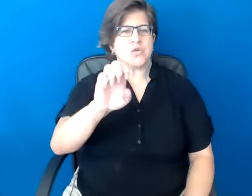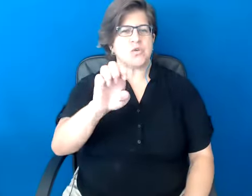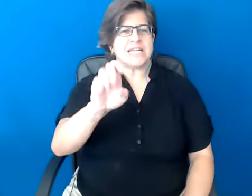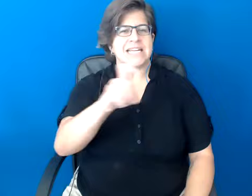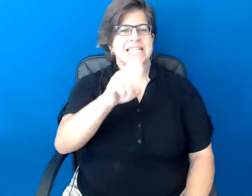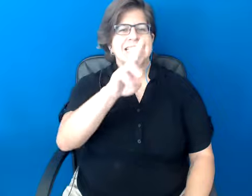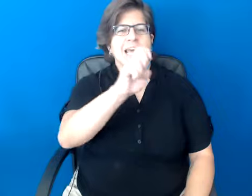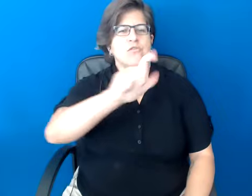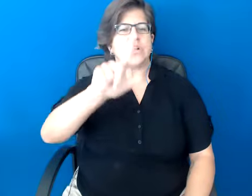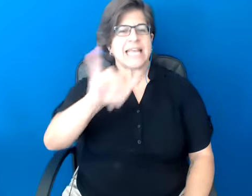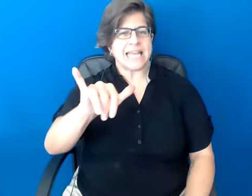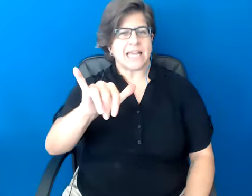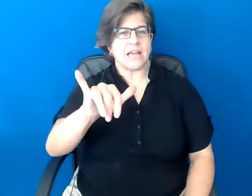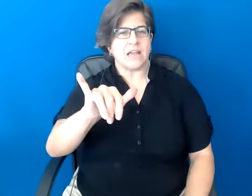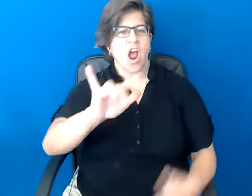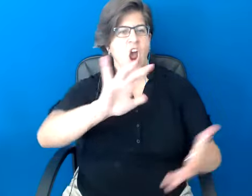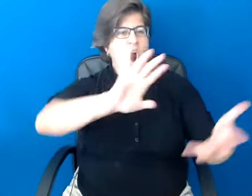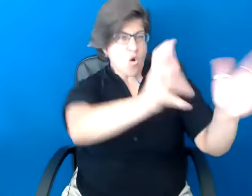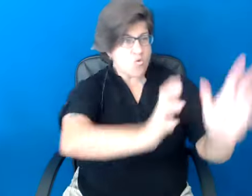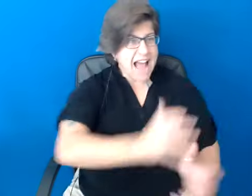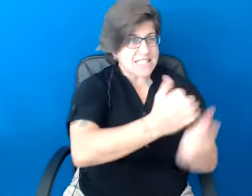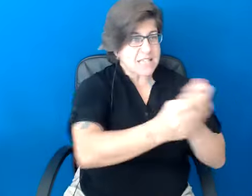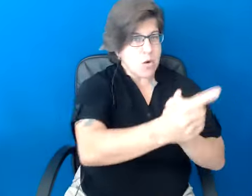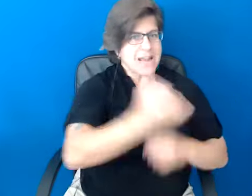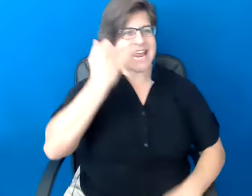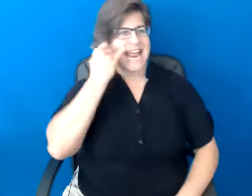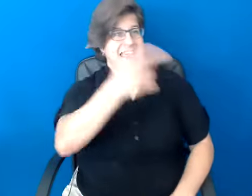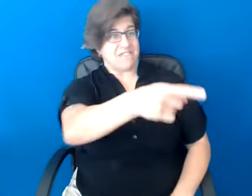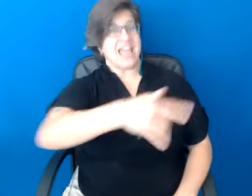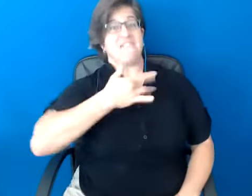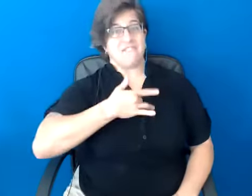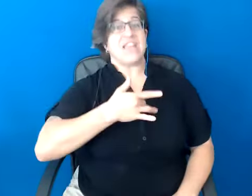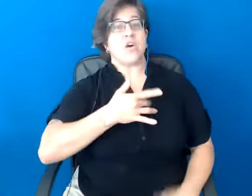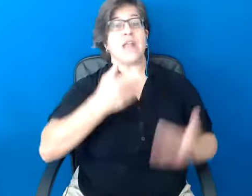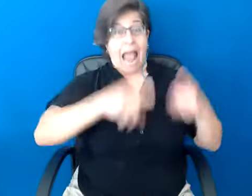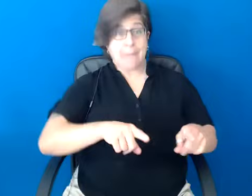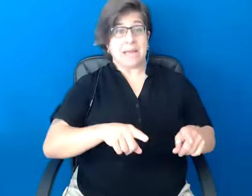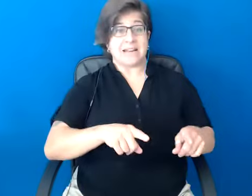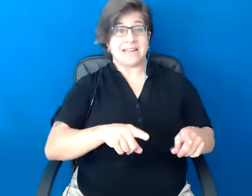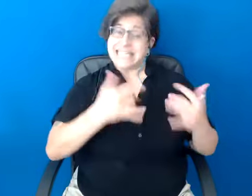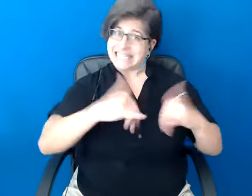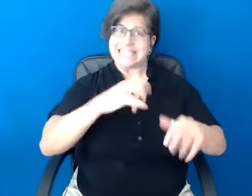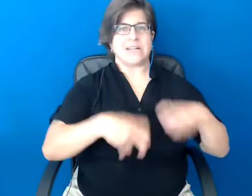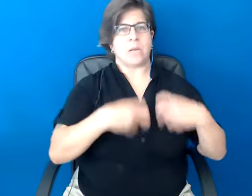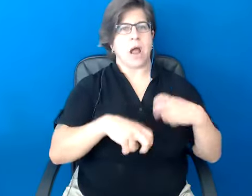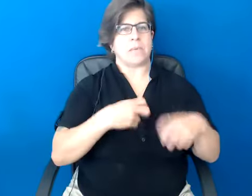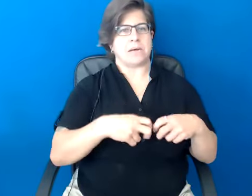to have sexually harassed somebody. If the perception is that you did it, then it's a problem,